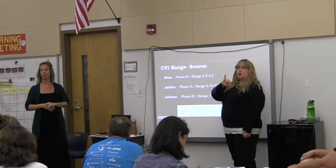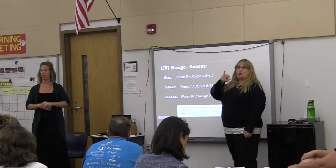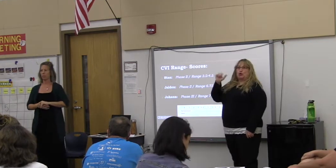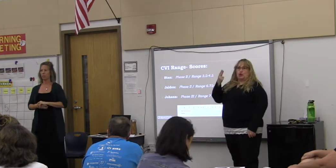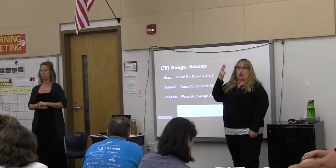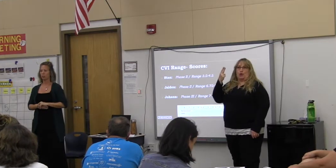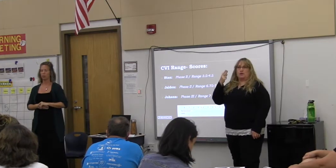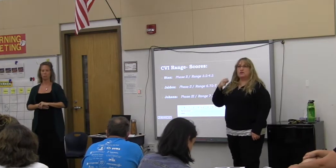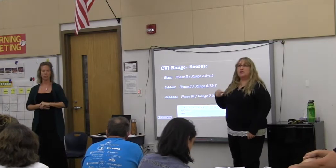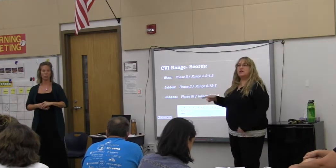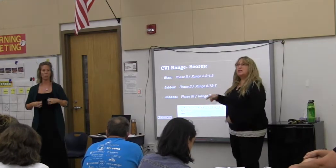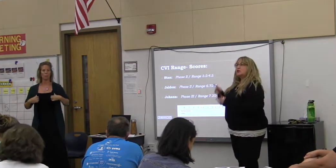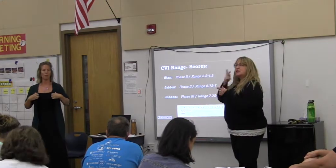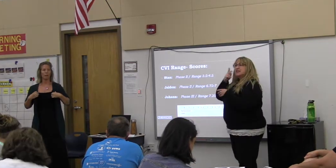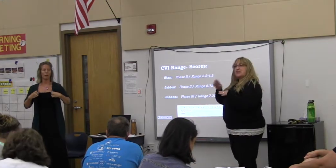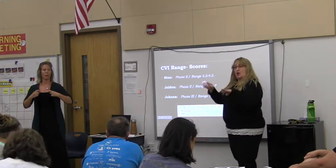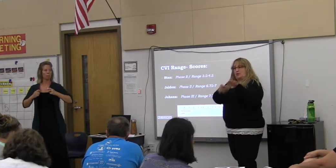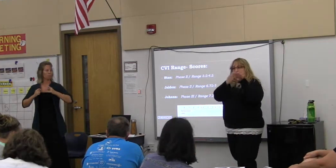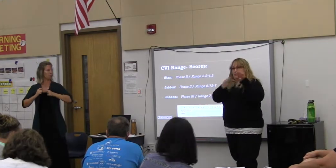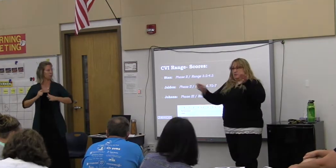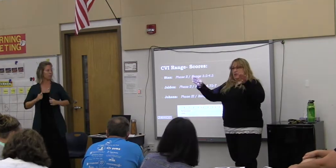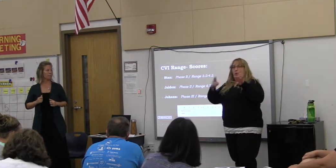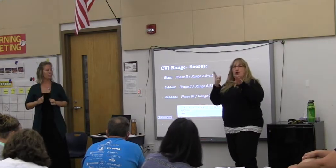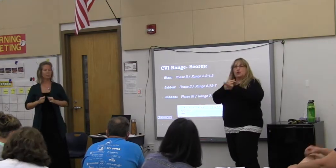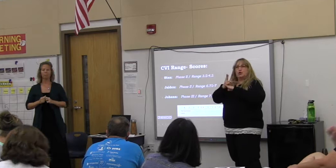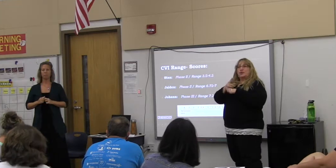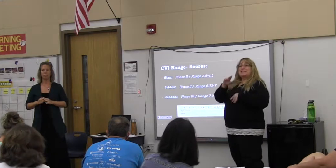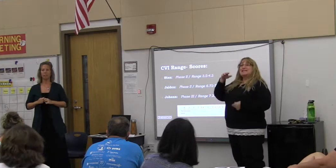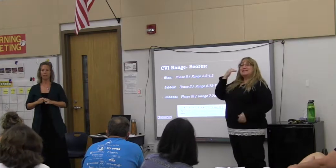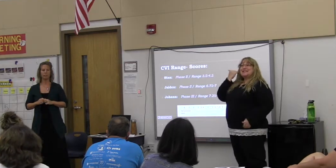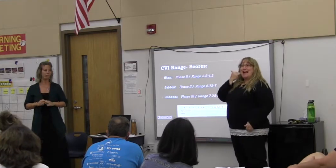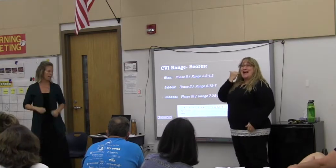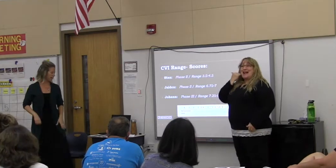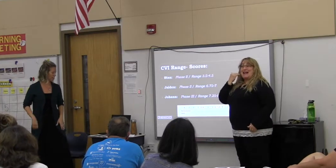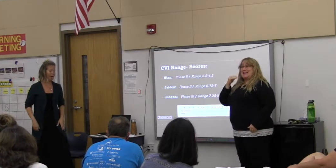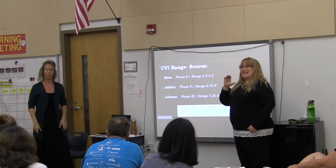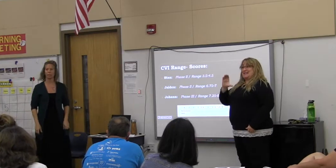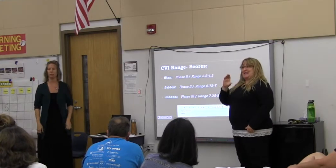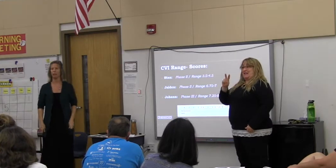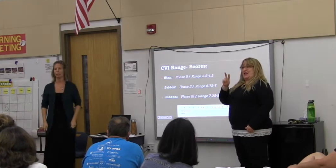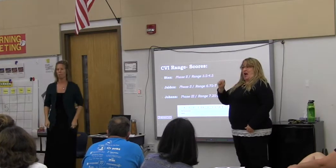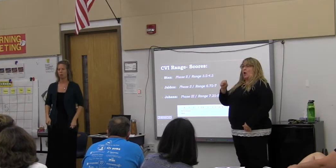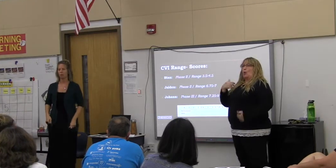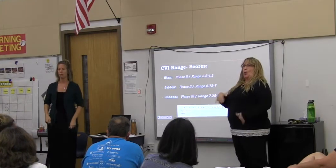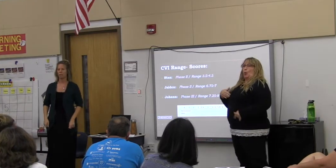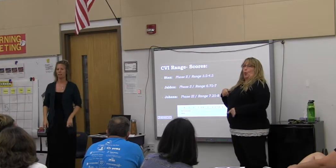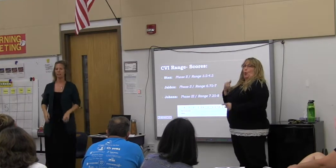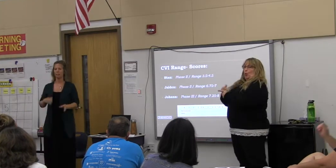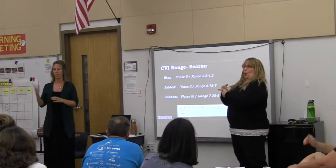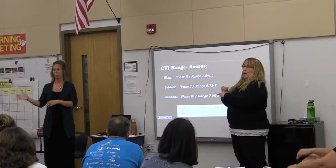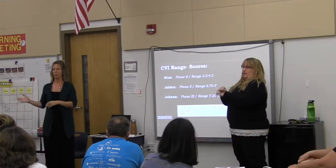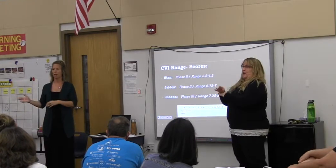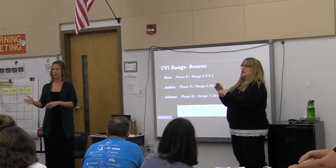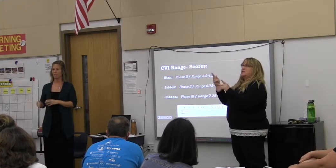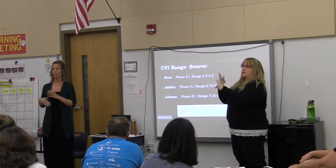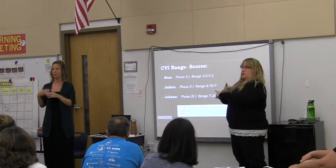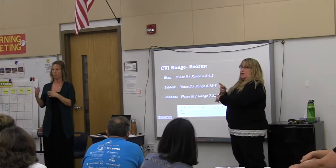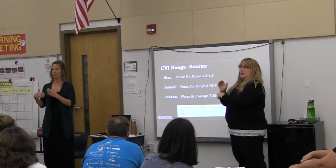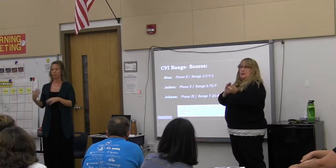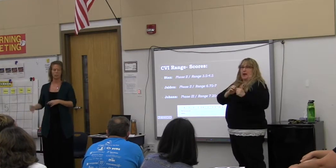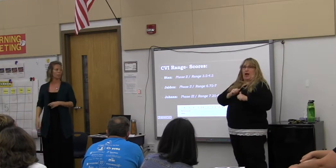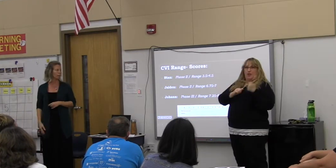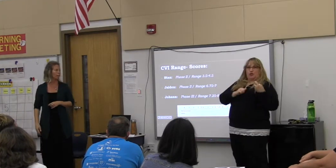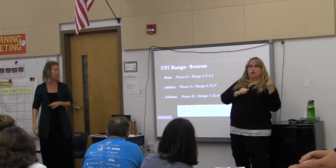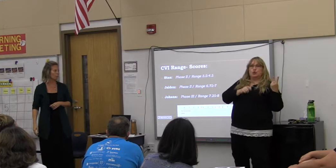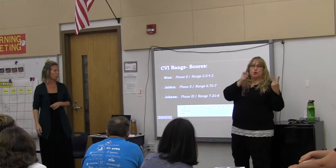are at functionally using their vision. For Stan, his CVI impacts him a lot more than it does the other two guys. They're